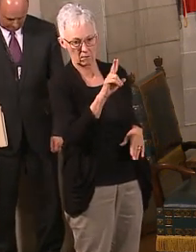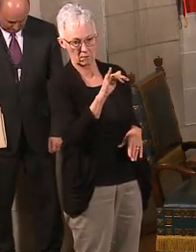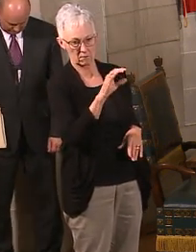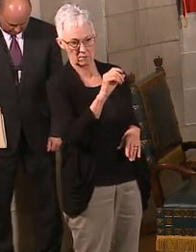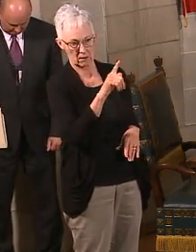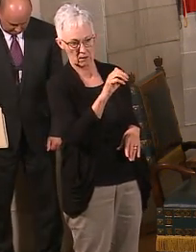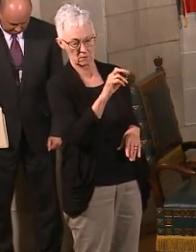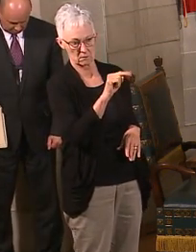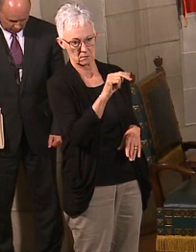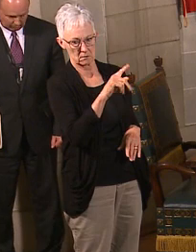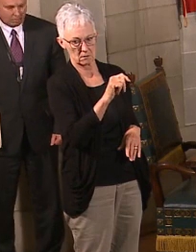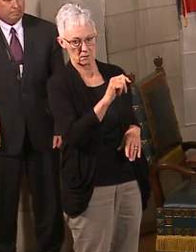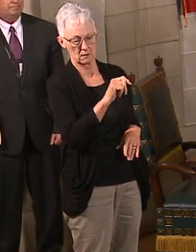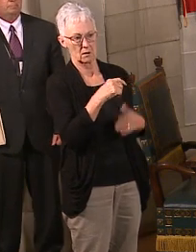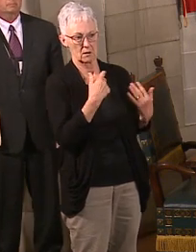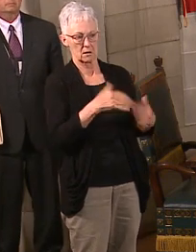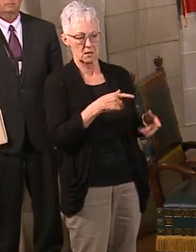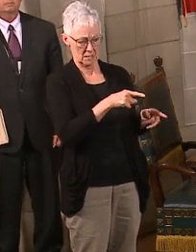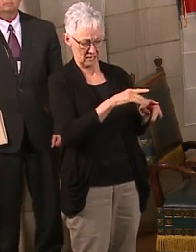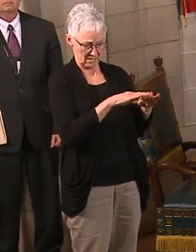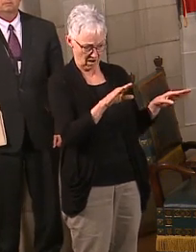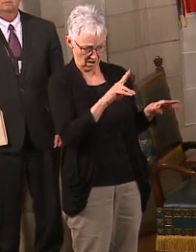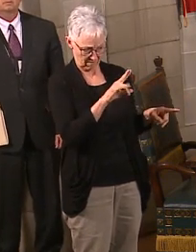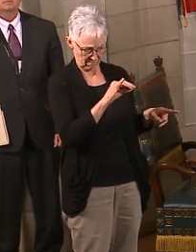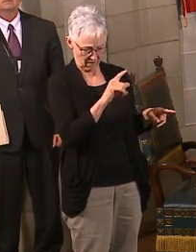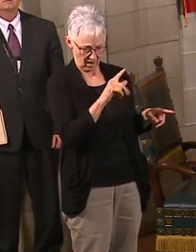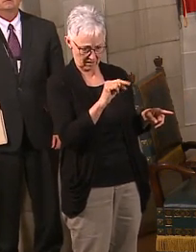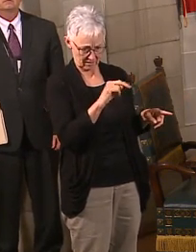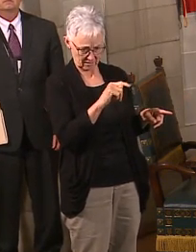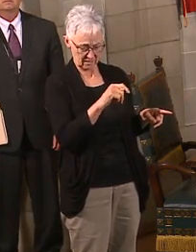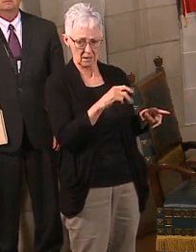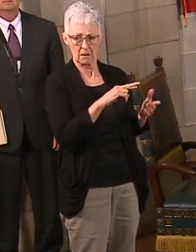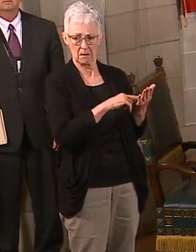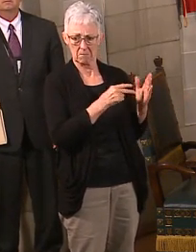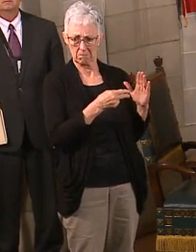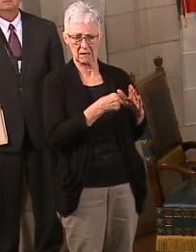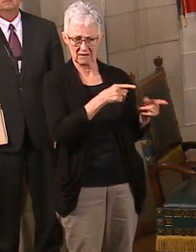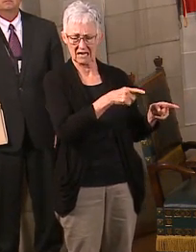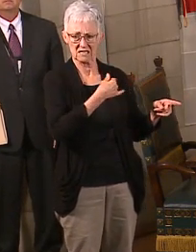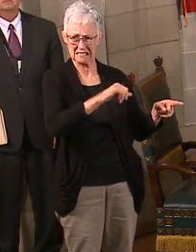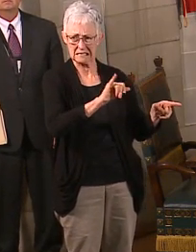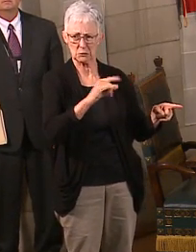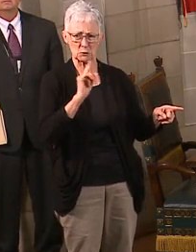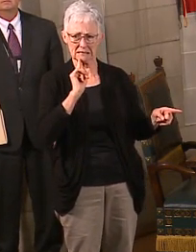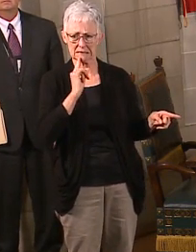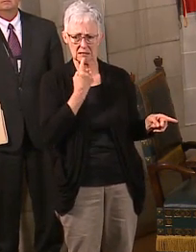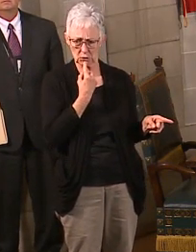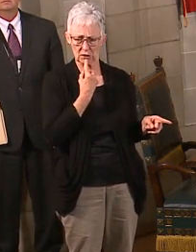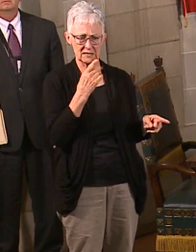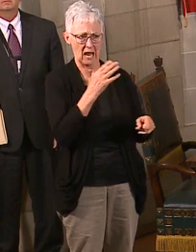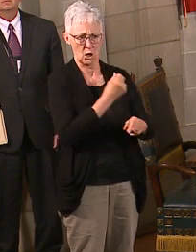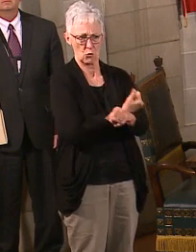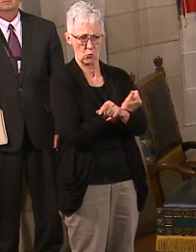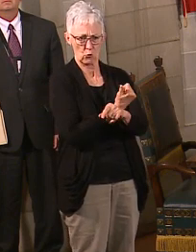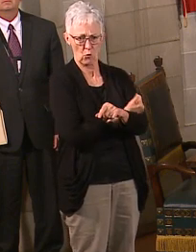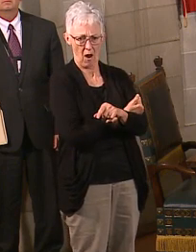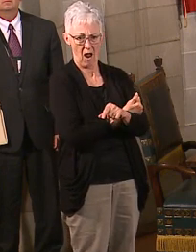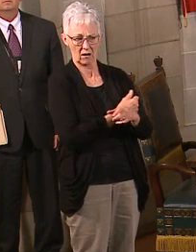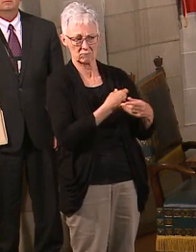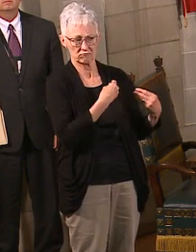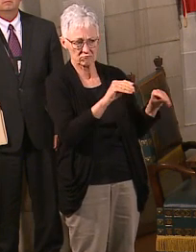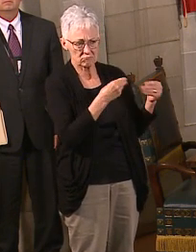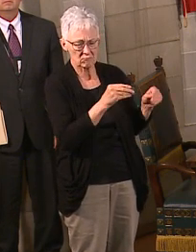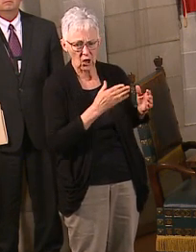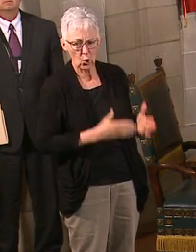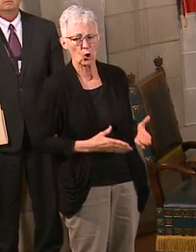have very serious offenses like violating protection orders and blackmail and so forth. And of the drug offenders that would be considered in that nonviolent